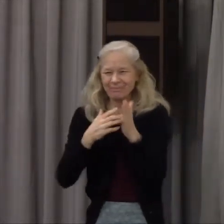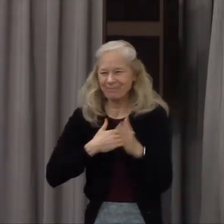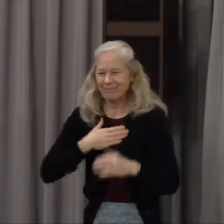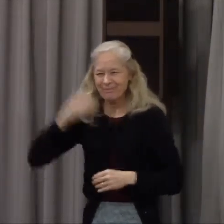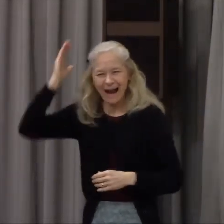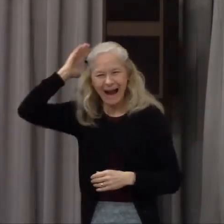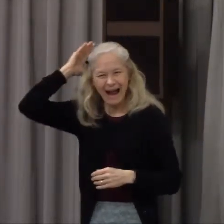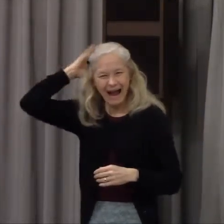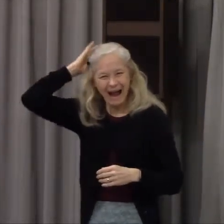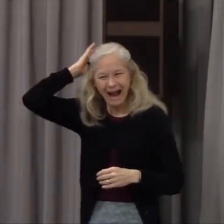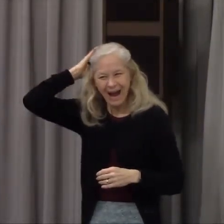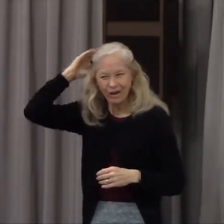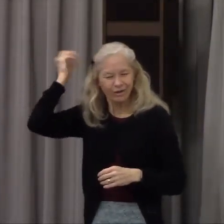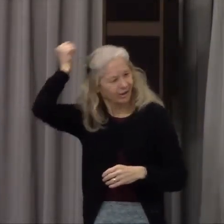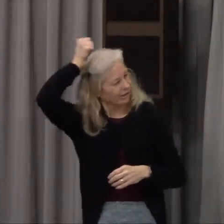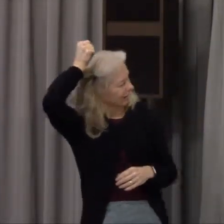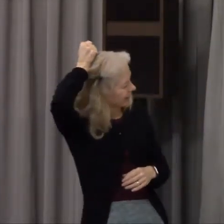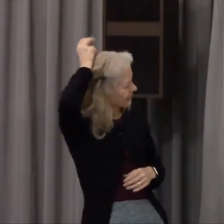the mirror, especially when your hair is short, you know, because